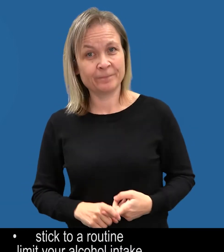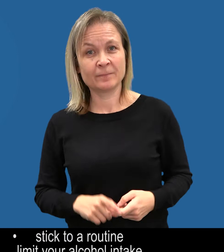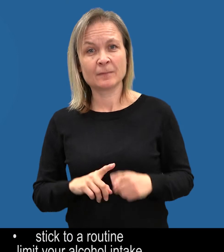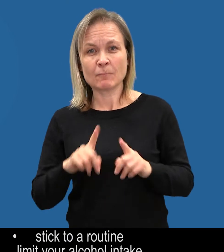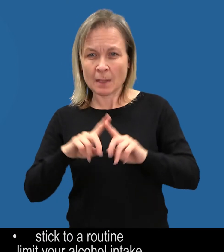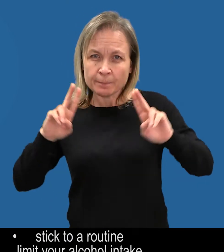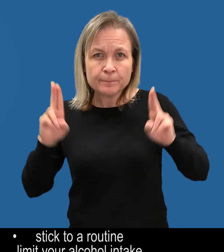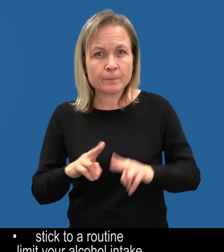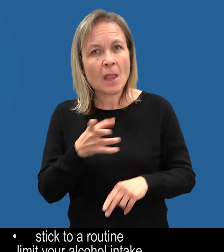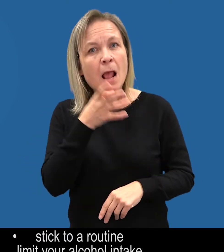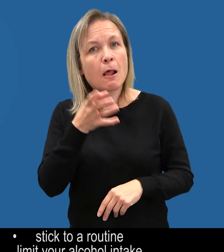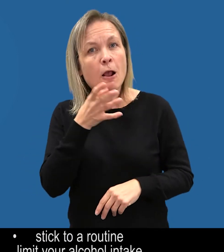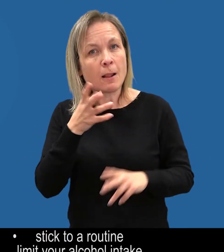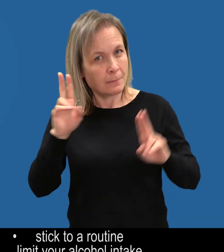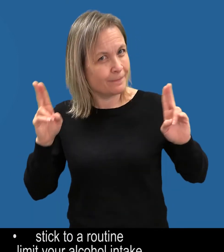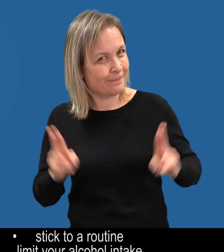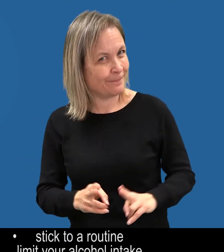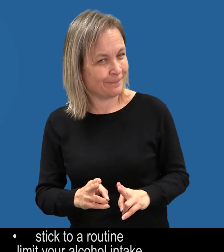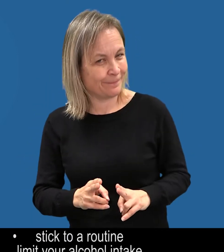your alcohol intake.